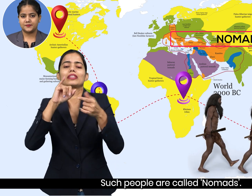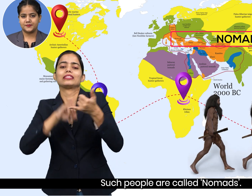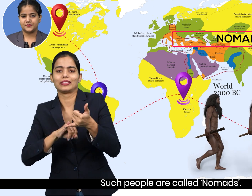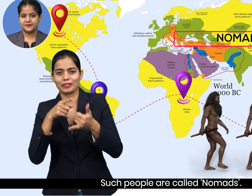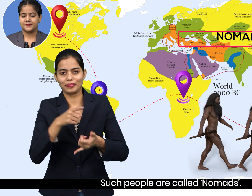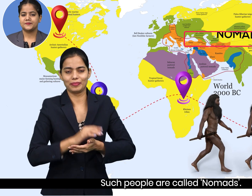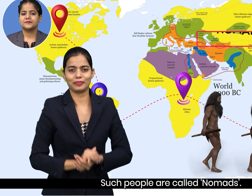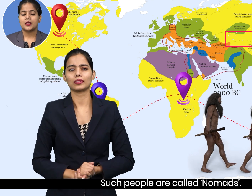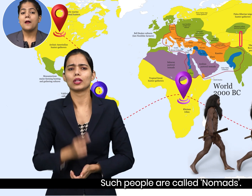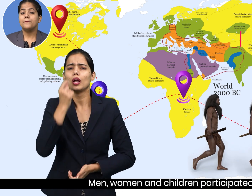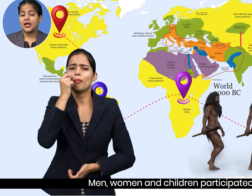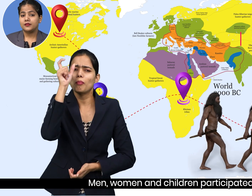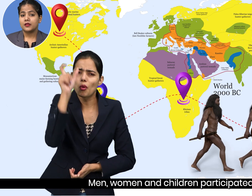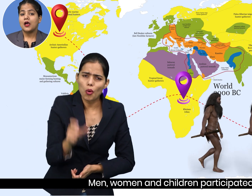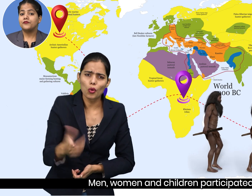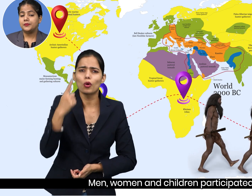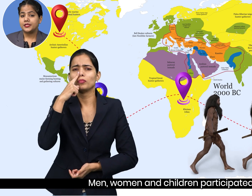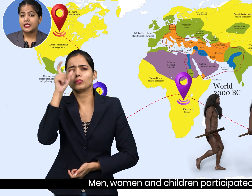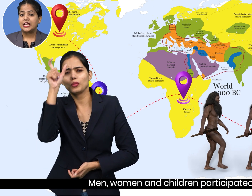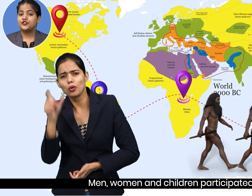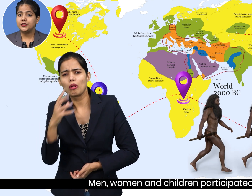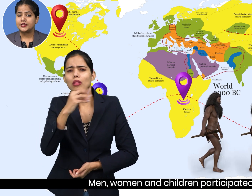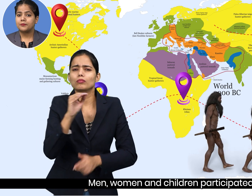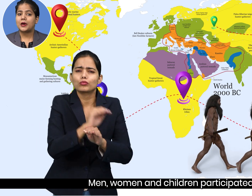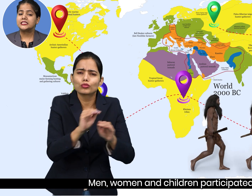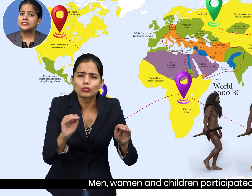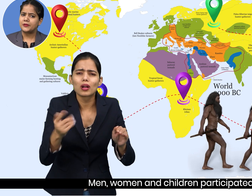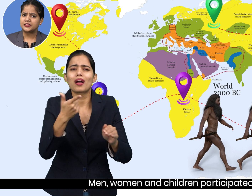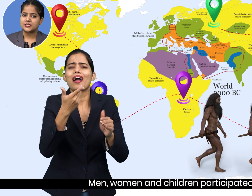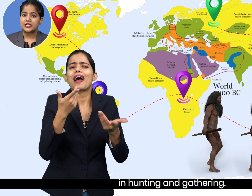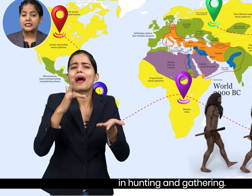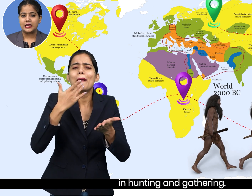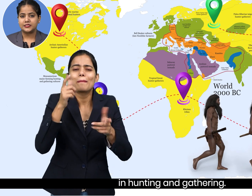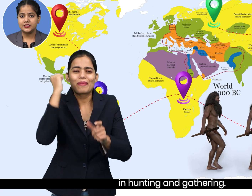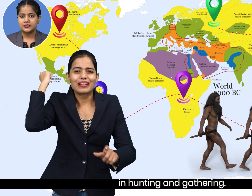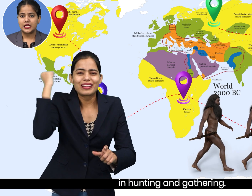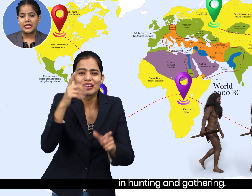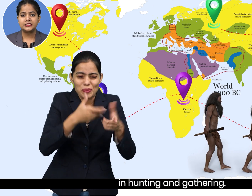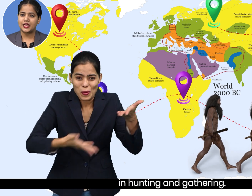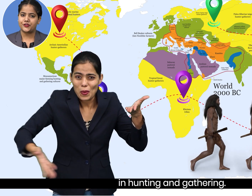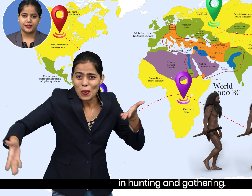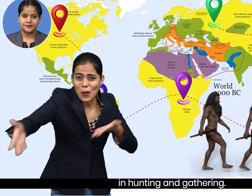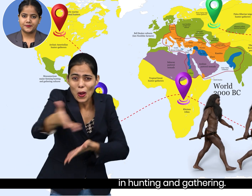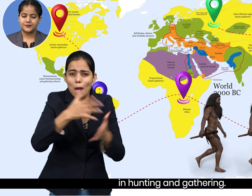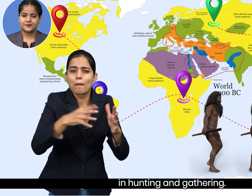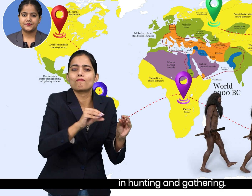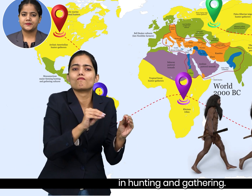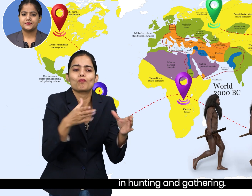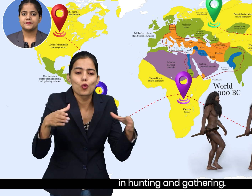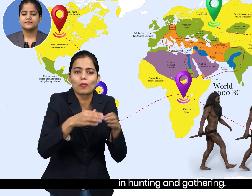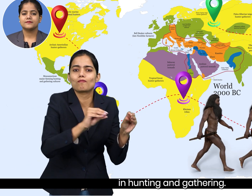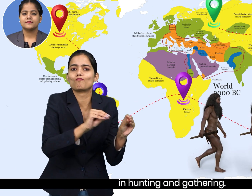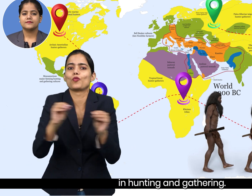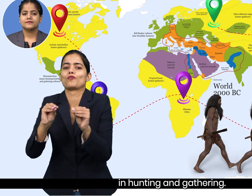nomads. Men, women, and children participated in hunting and gathering.